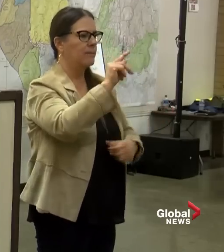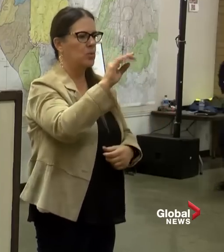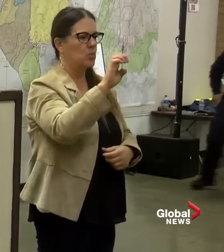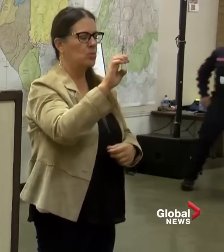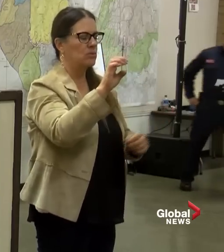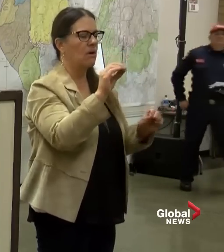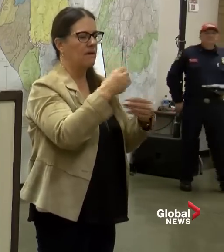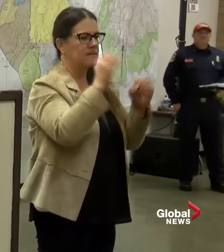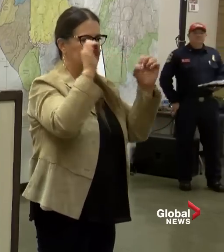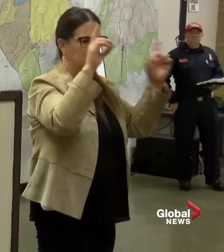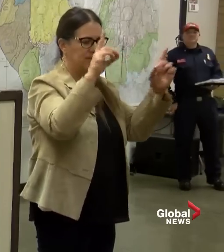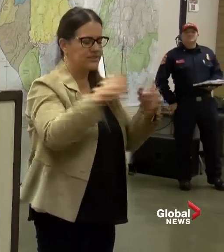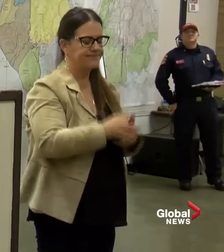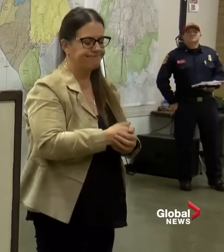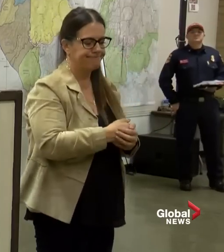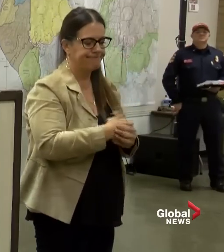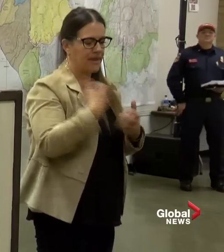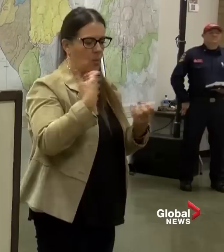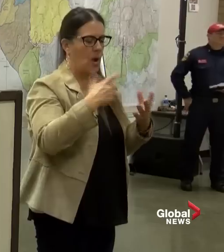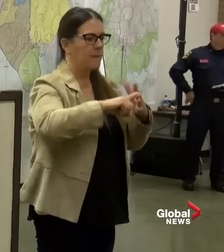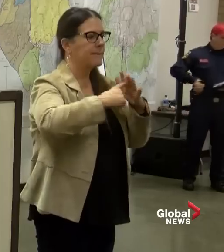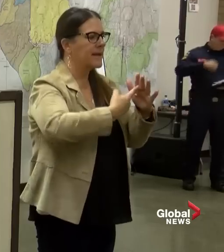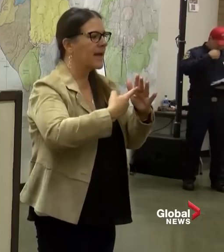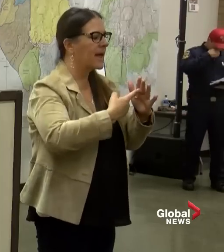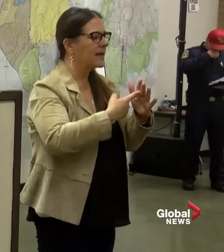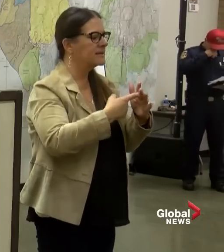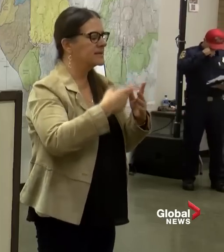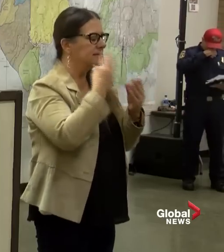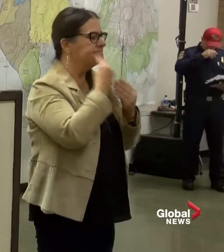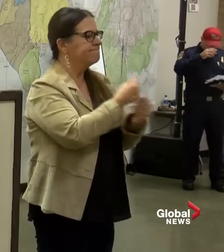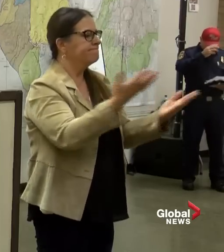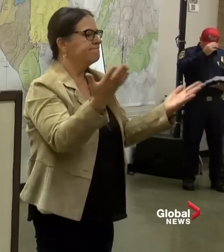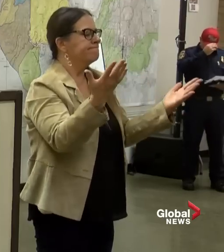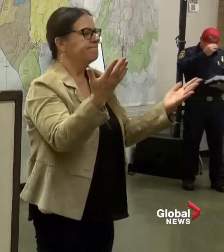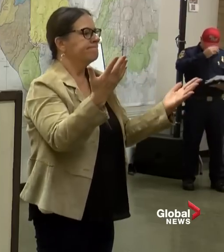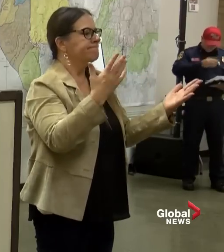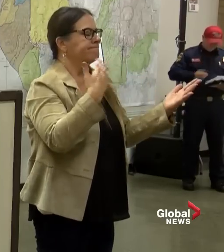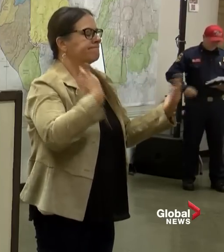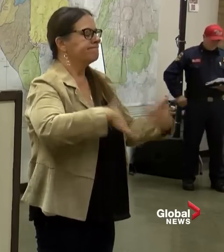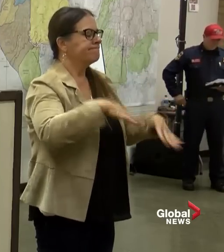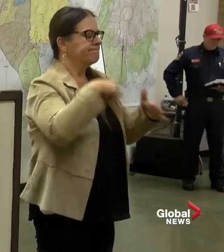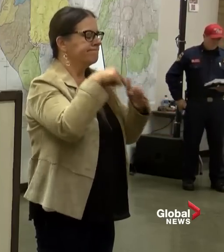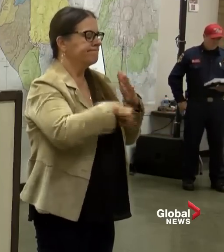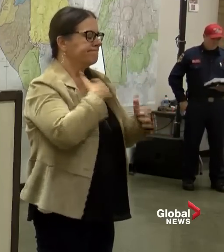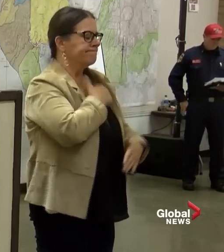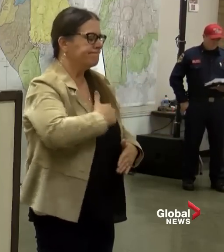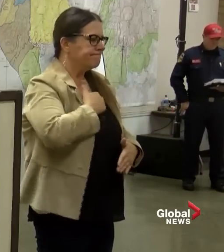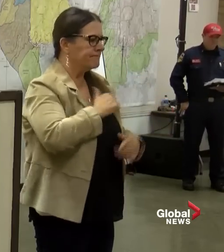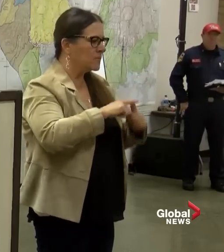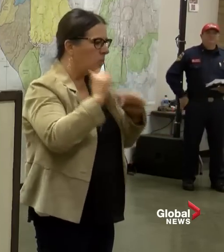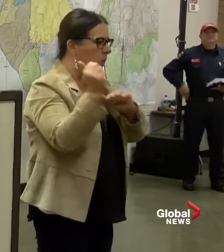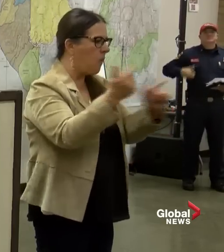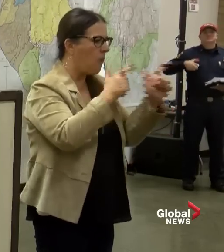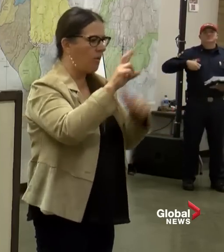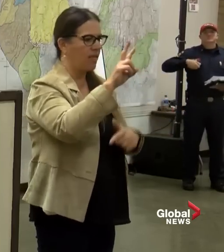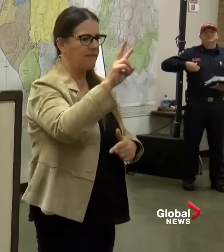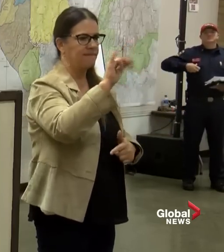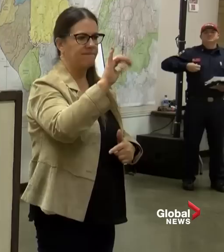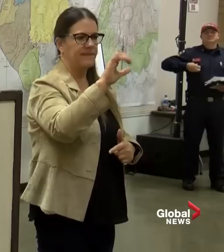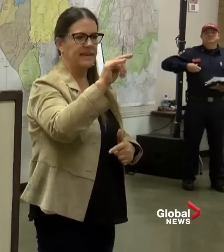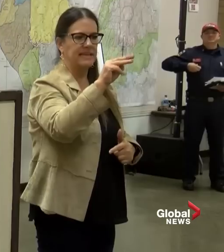Education. I'd like to begin by extending our deepest sympathy to all